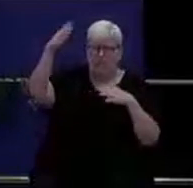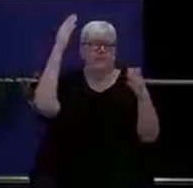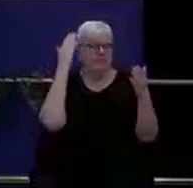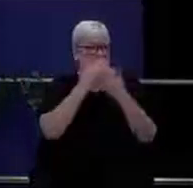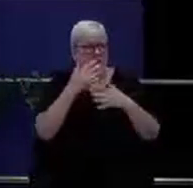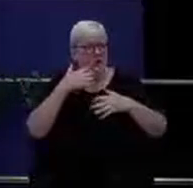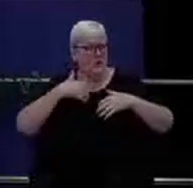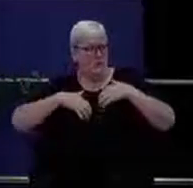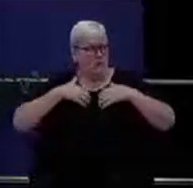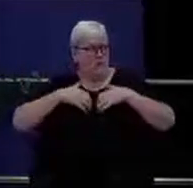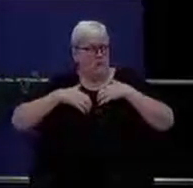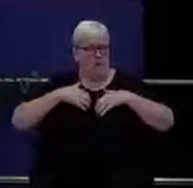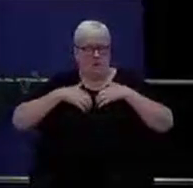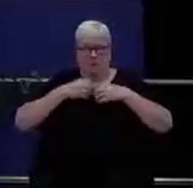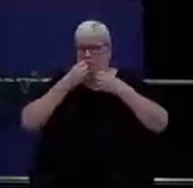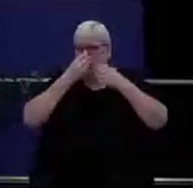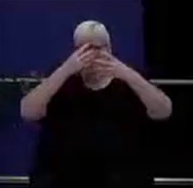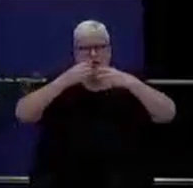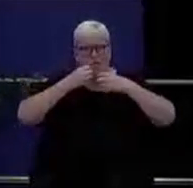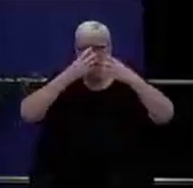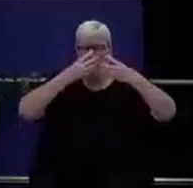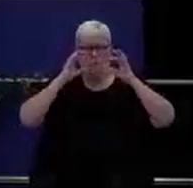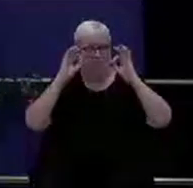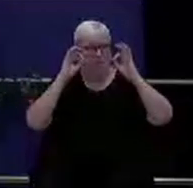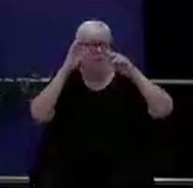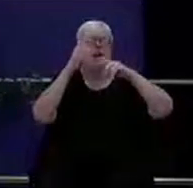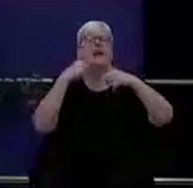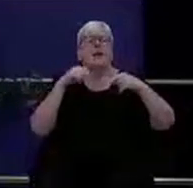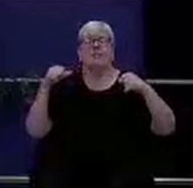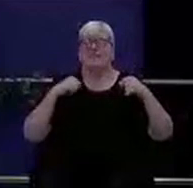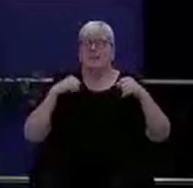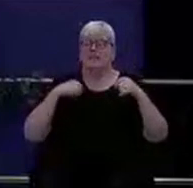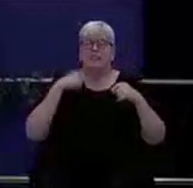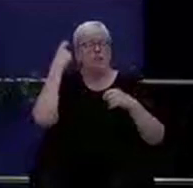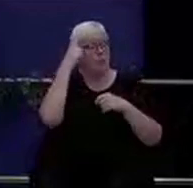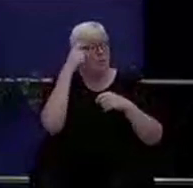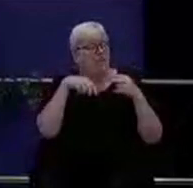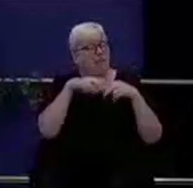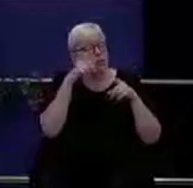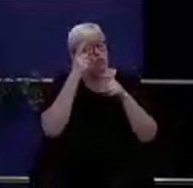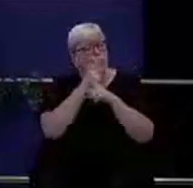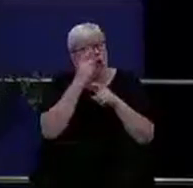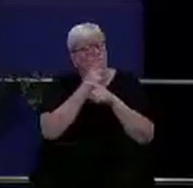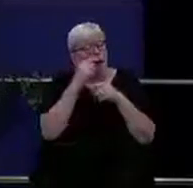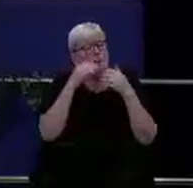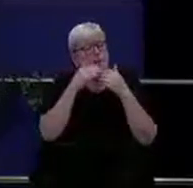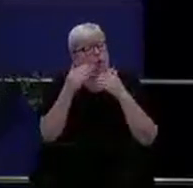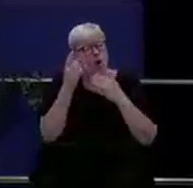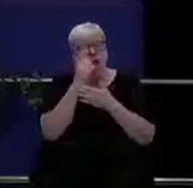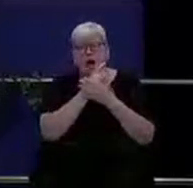like, ooh, but there are photos and they're beautiful, and I was not expecting that. And I was wondering, Sarah, if you could talk a bit more